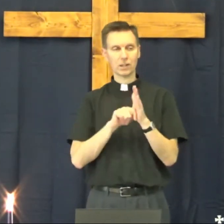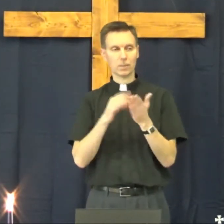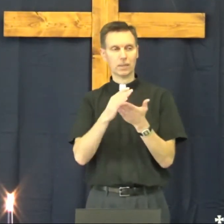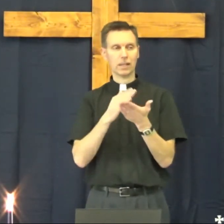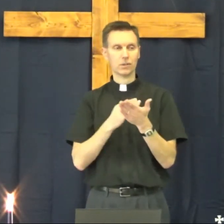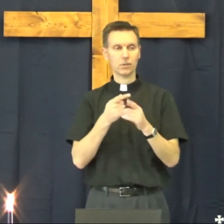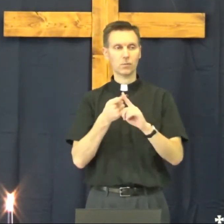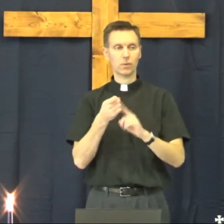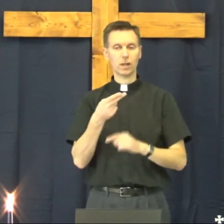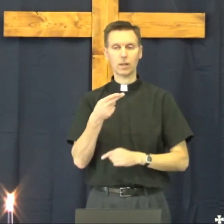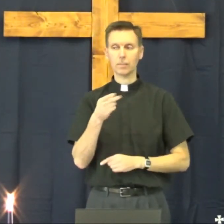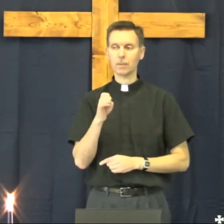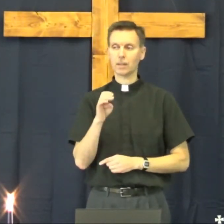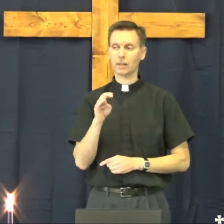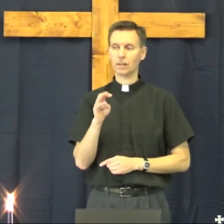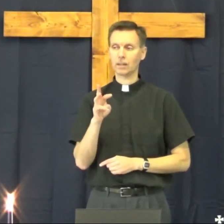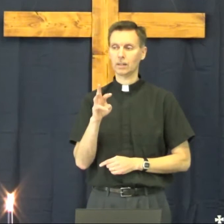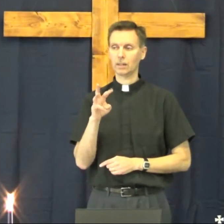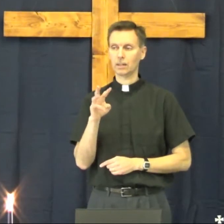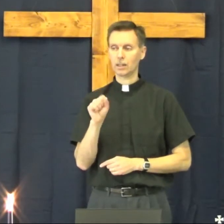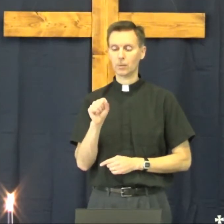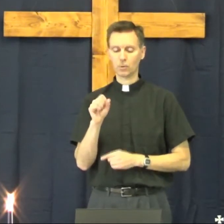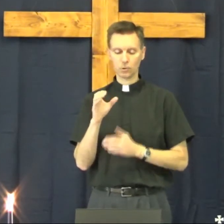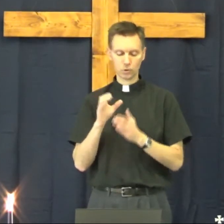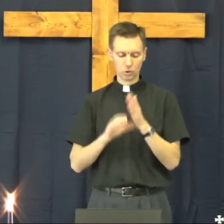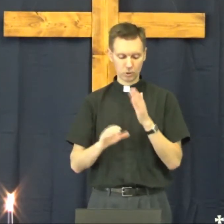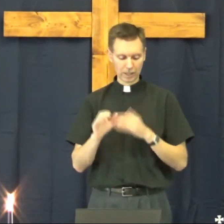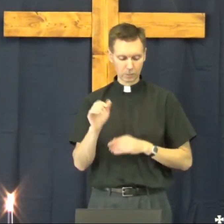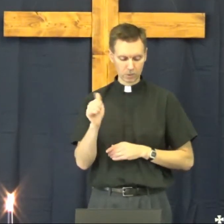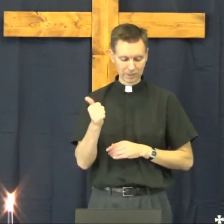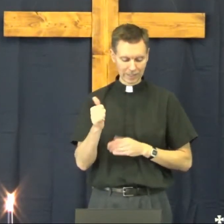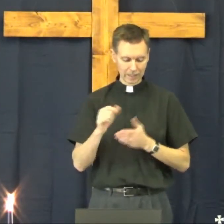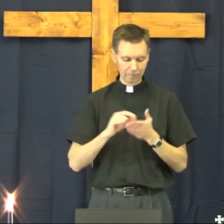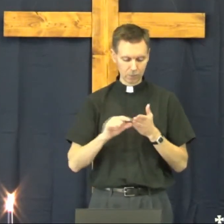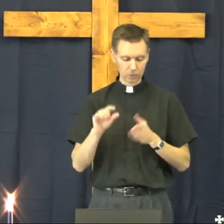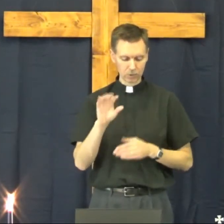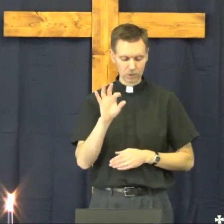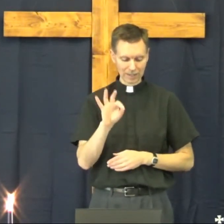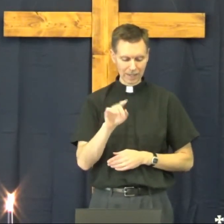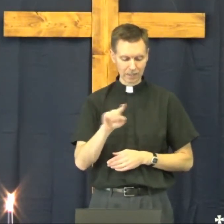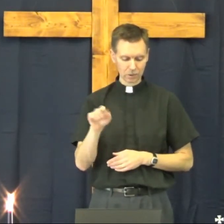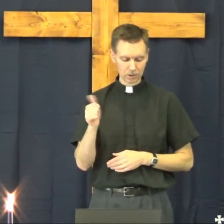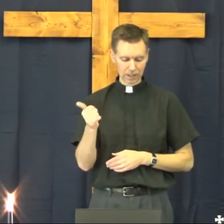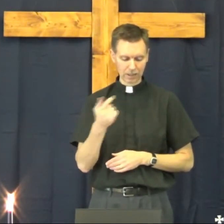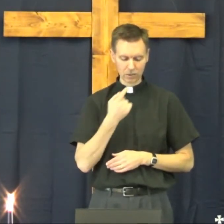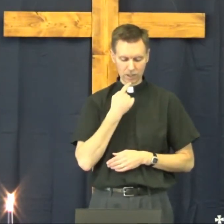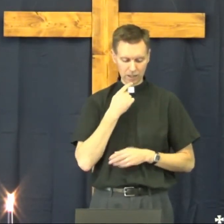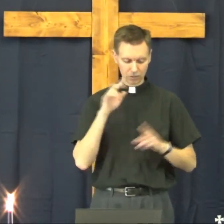Testament lesson from Hebrews chapter 10 verses 9 to 10 says,